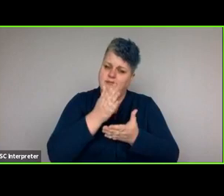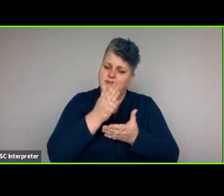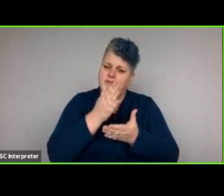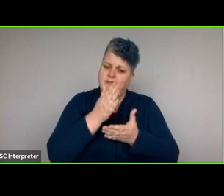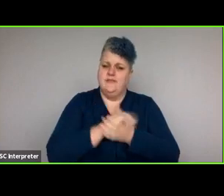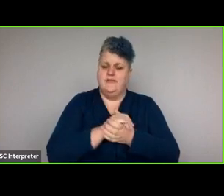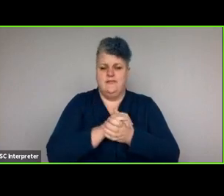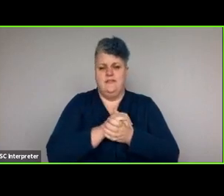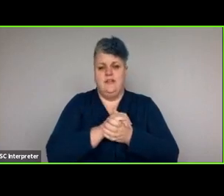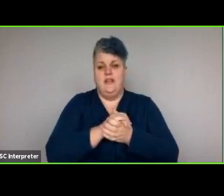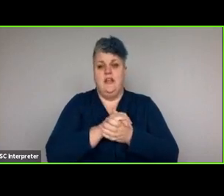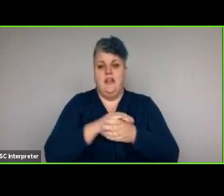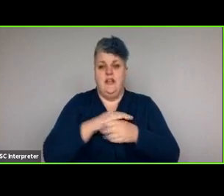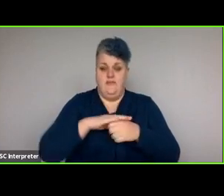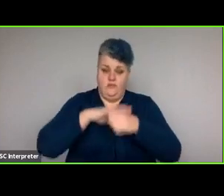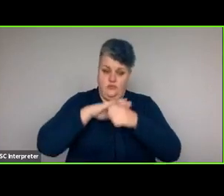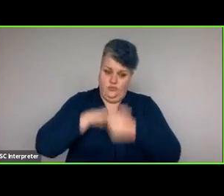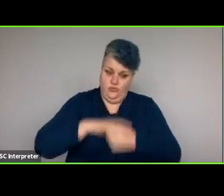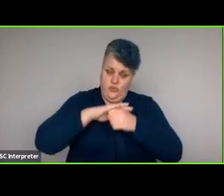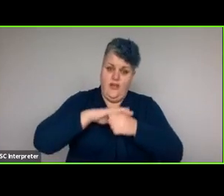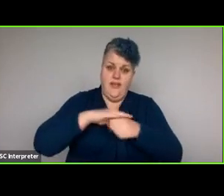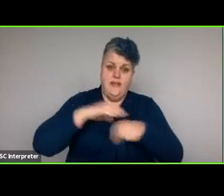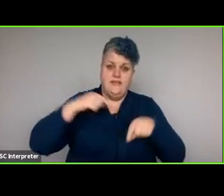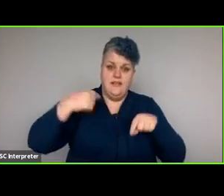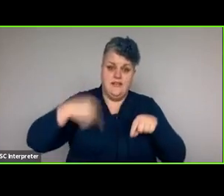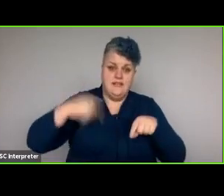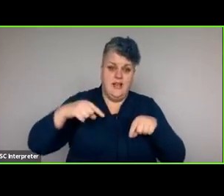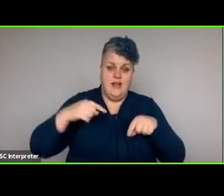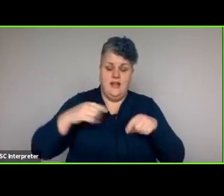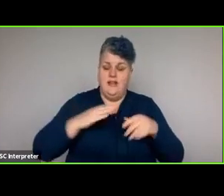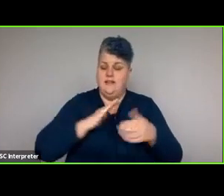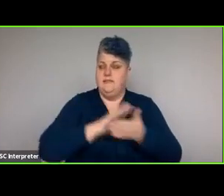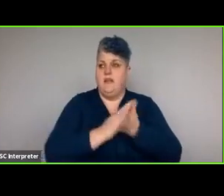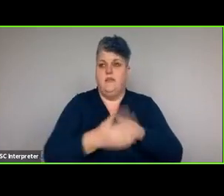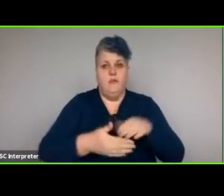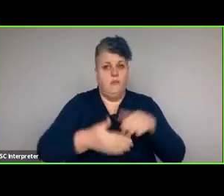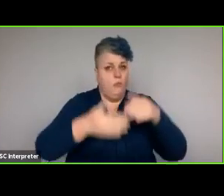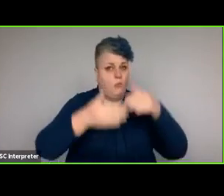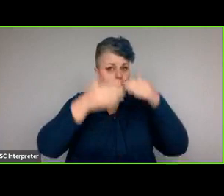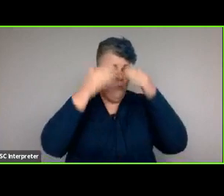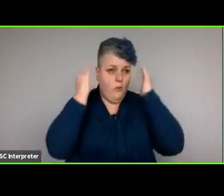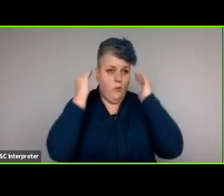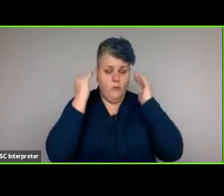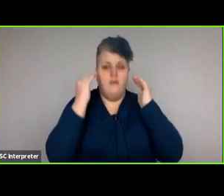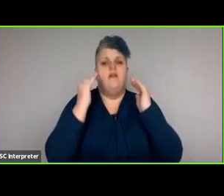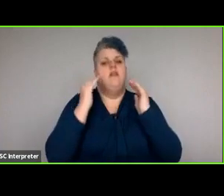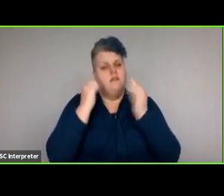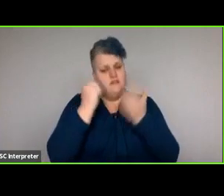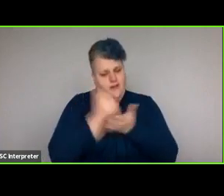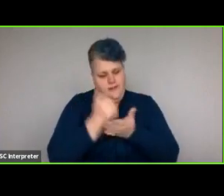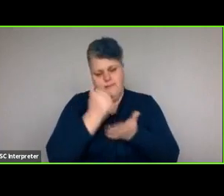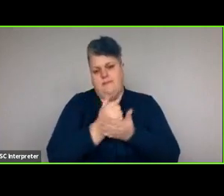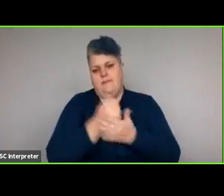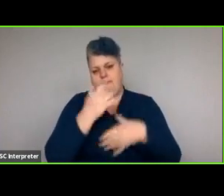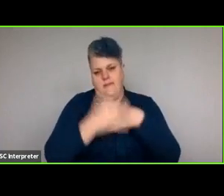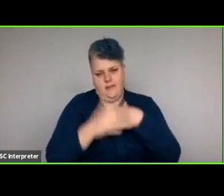if stress and anxiety is just too much to handle right now, there's help available.